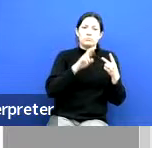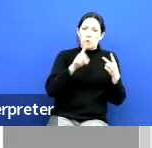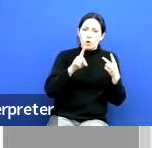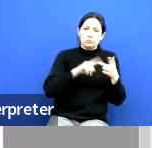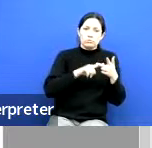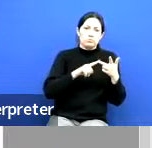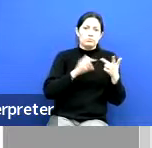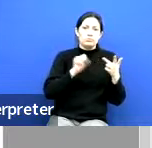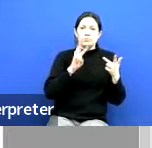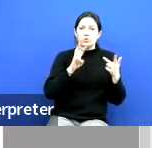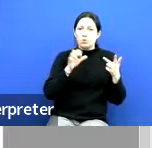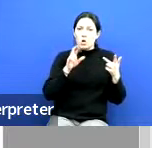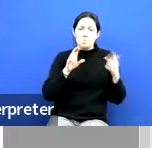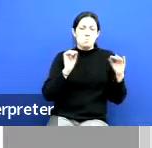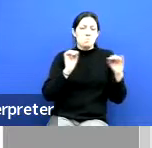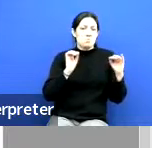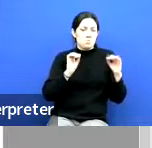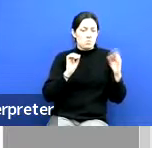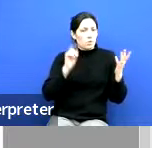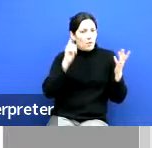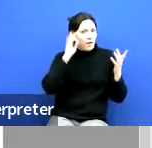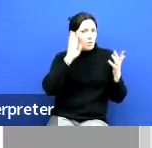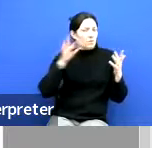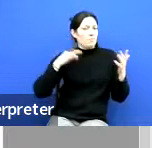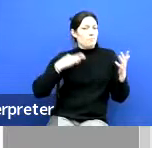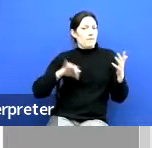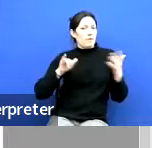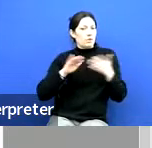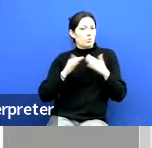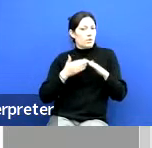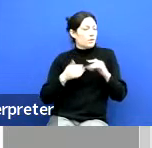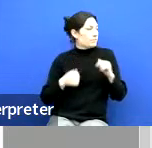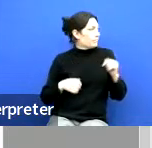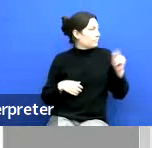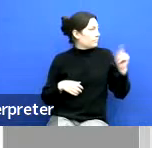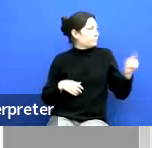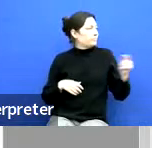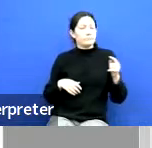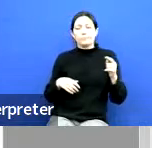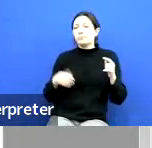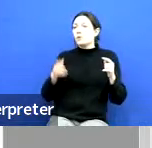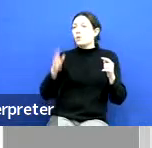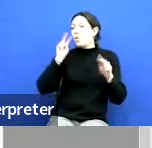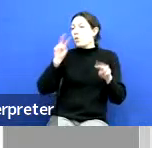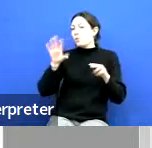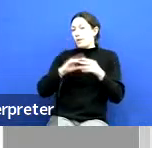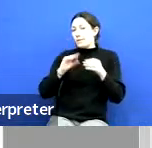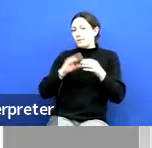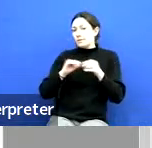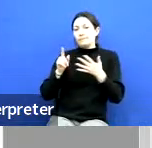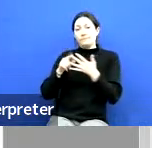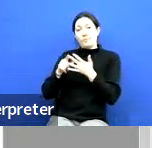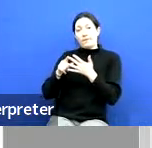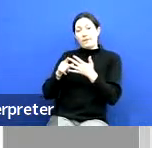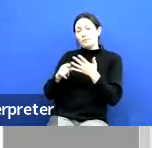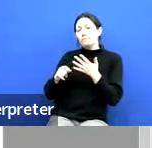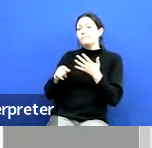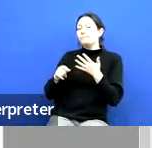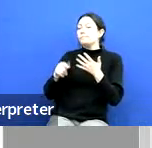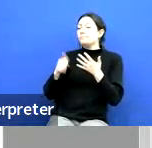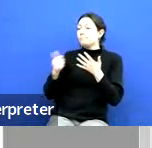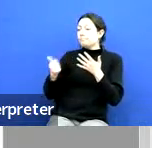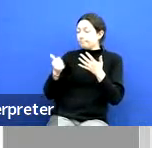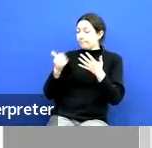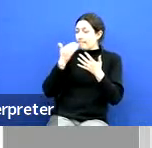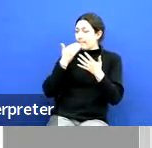that, I can take any questions you have regarding the new plan. Sure. Well, first off, thank you for the effort you put in